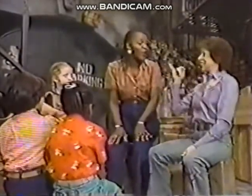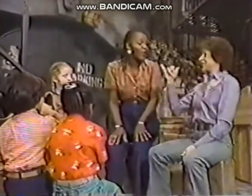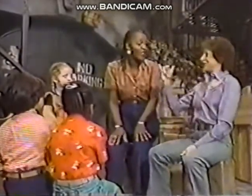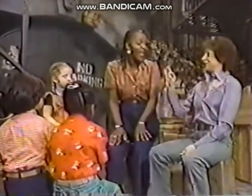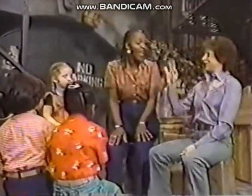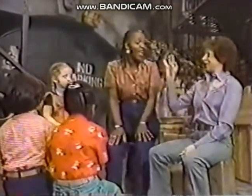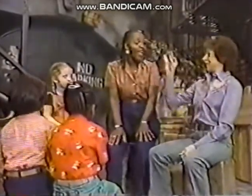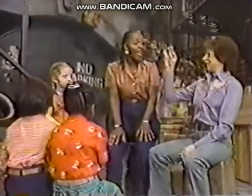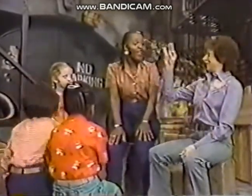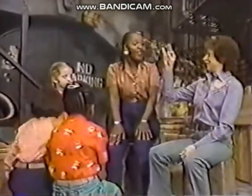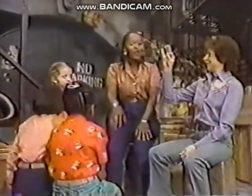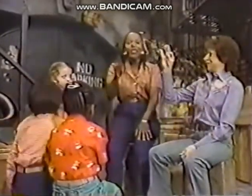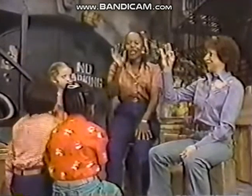Silver tail,